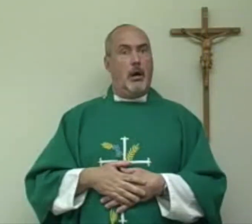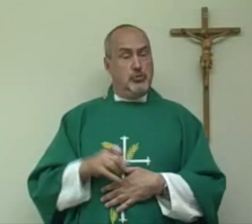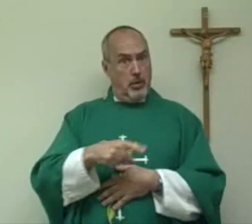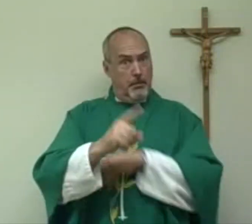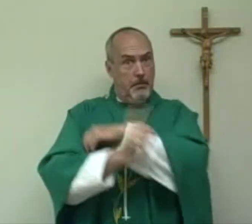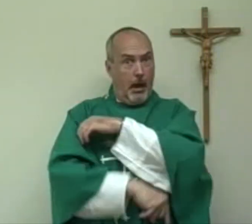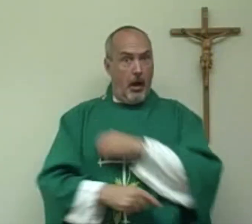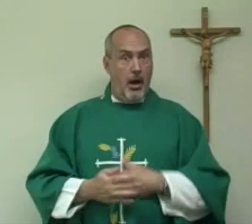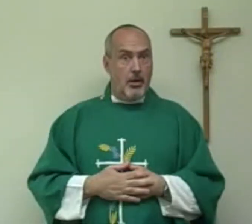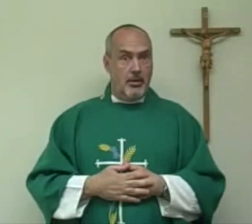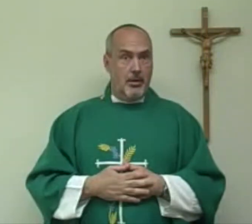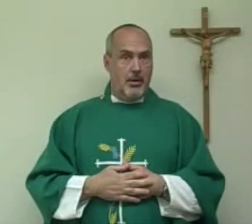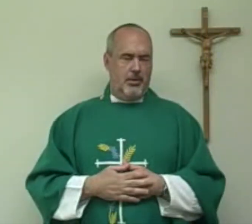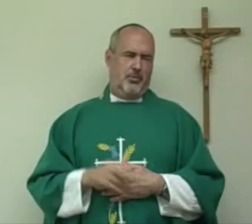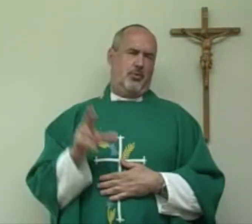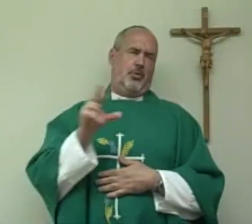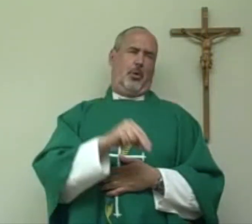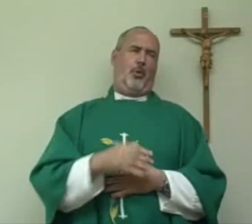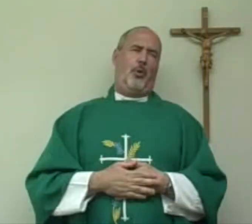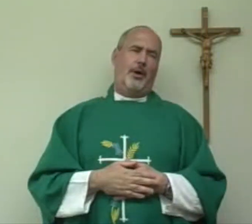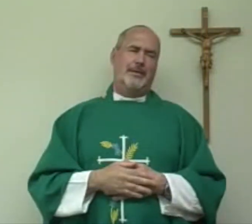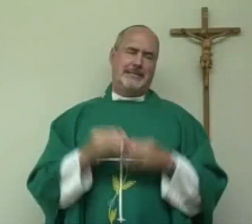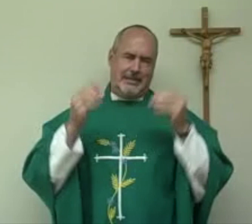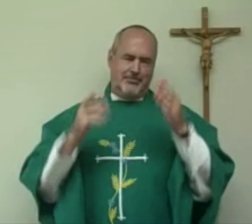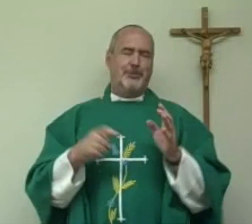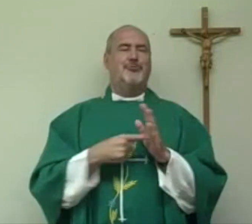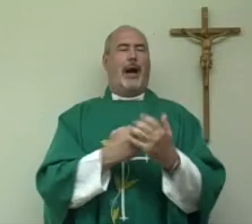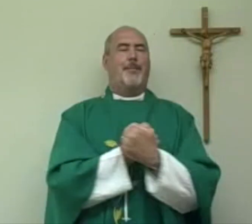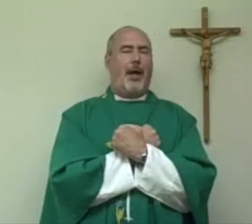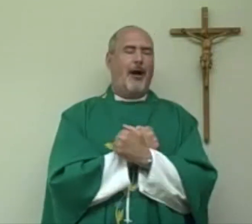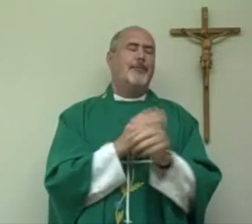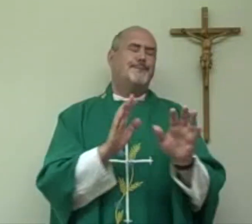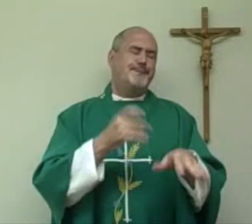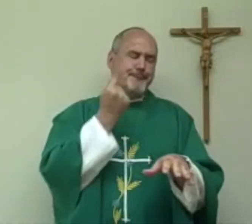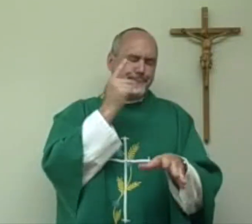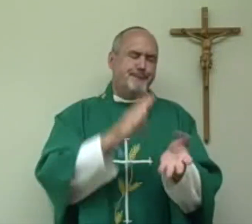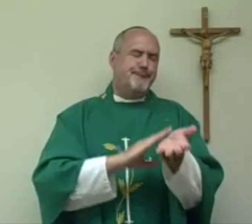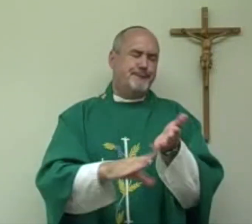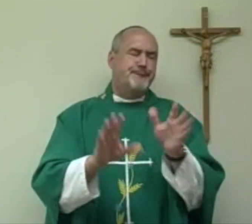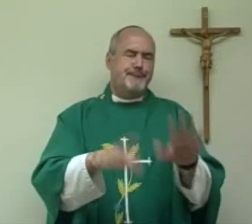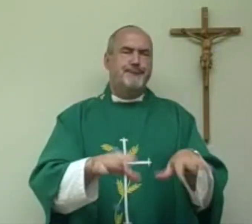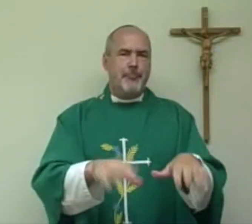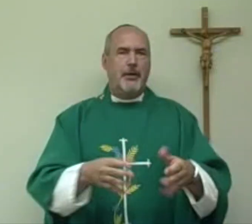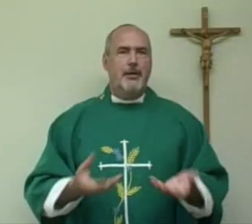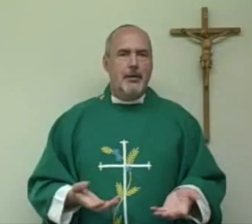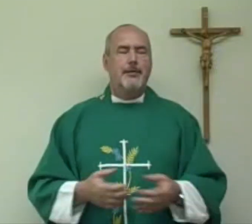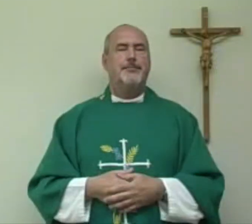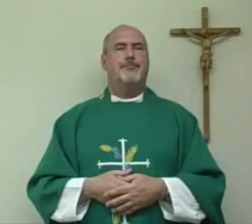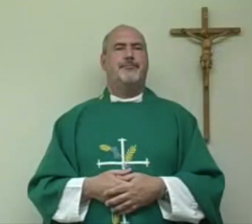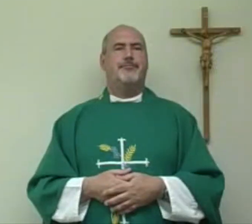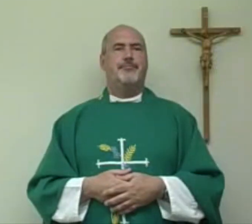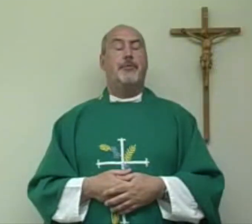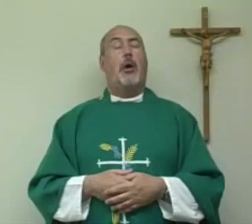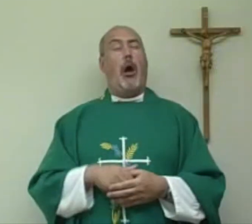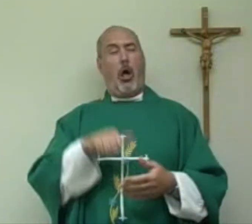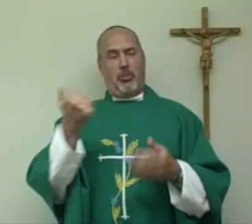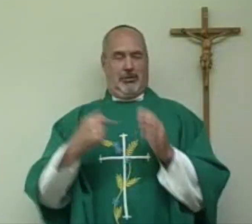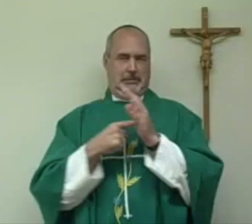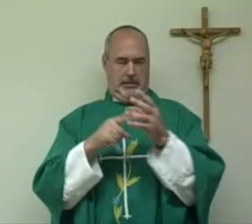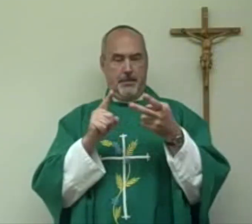they arrived late for class, should they be penalized for that? No, the teacher would be required to show them some compassion and some